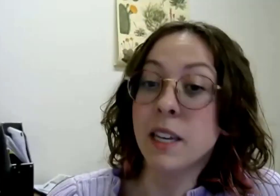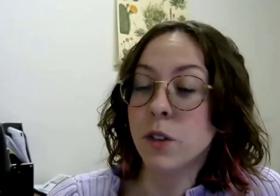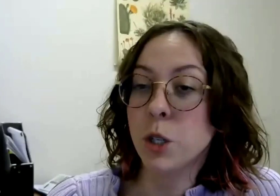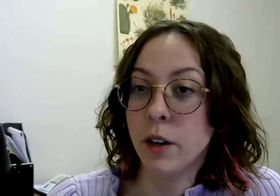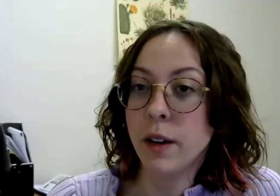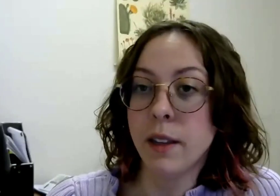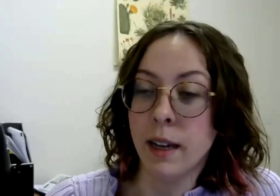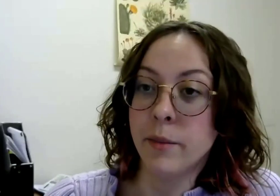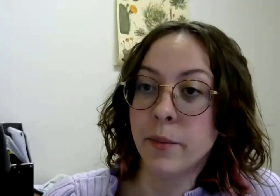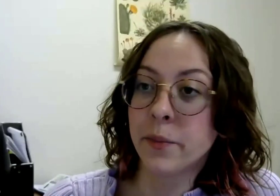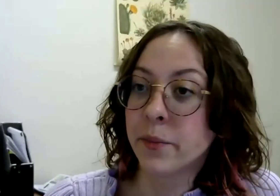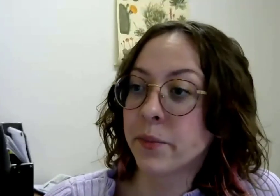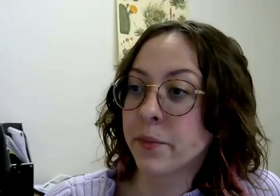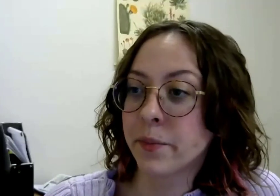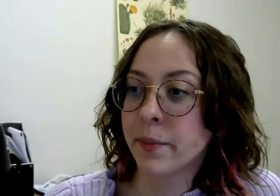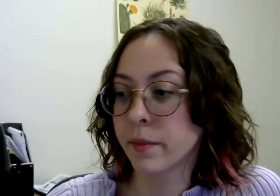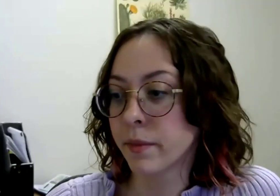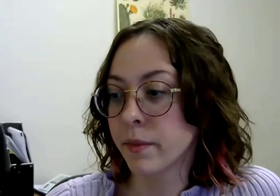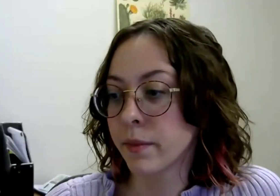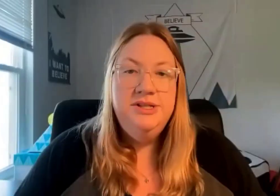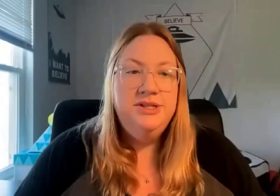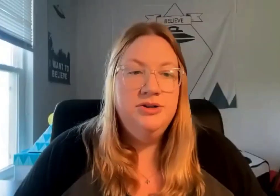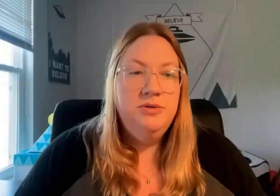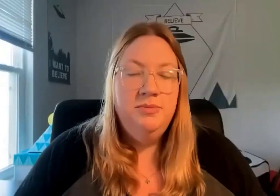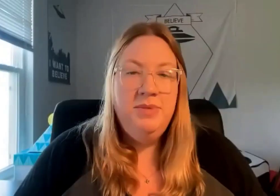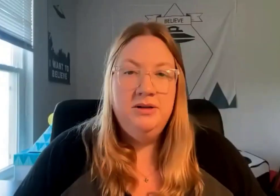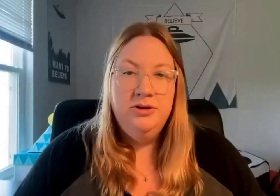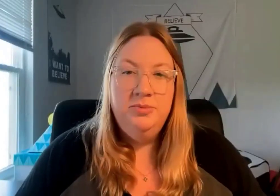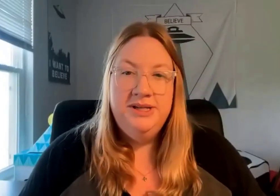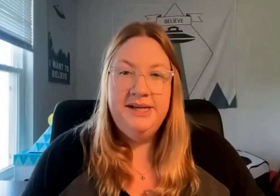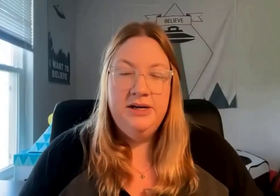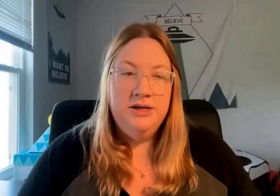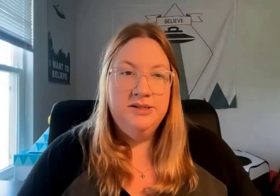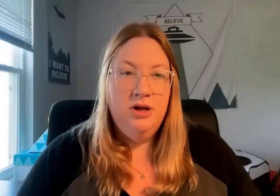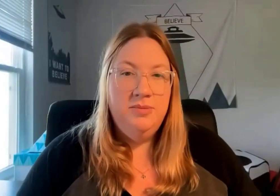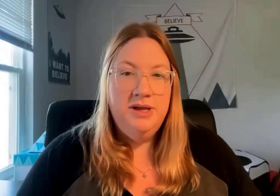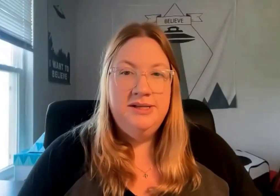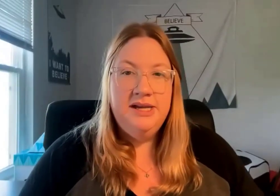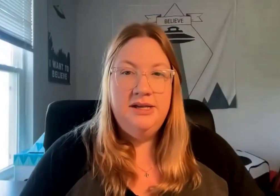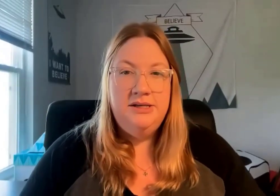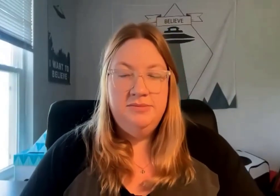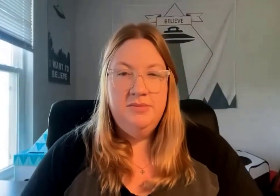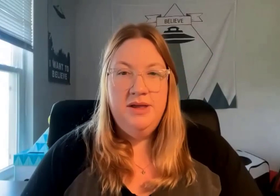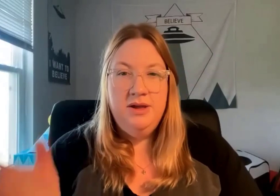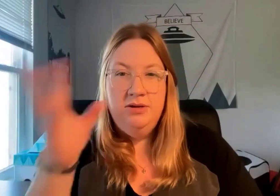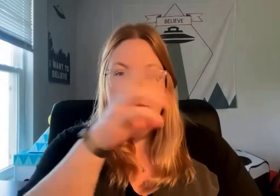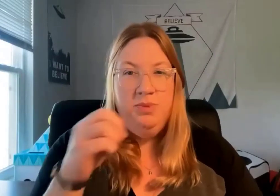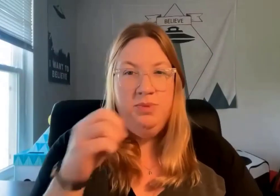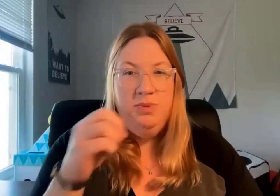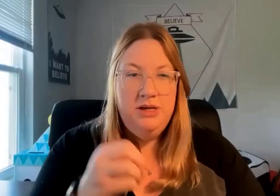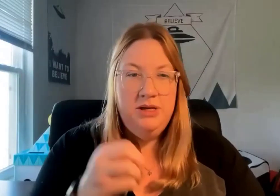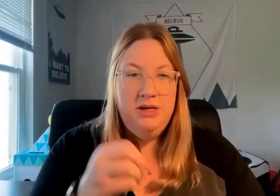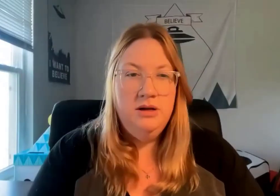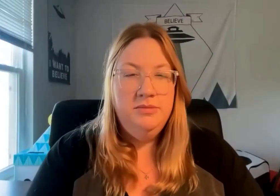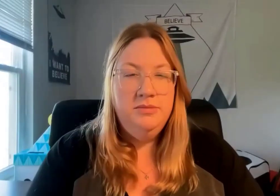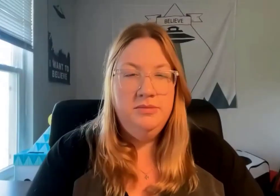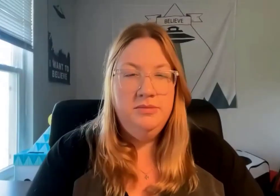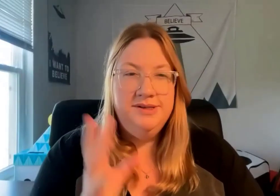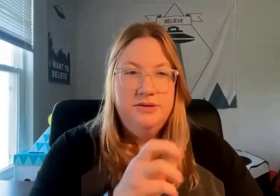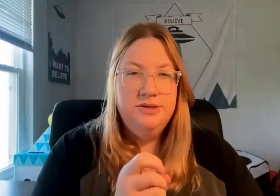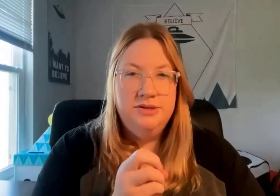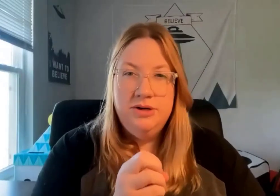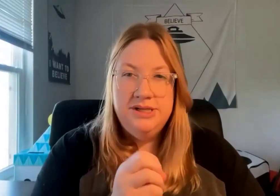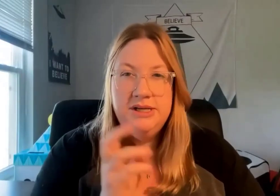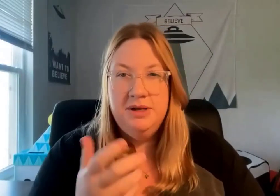Yeah, thank you for sharing that. Just wanted to turn back a little bit to Eric's comments, and I think loop in